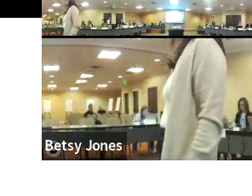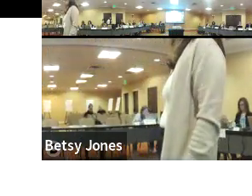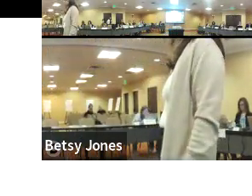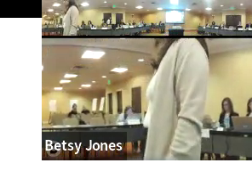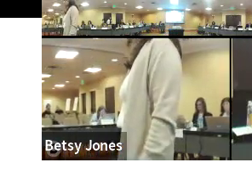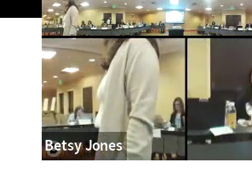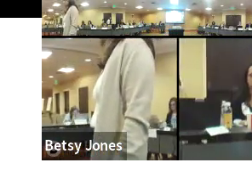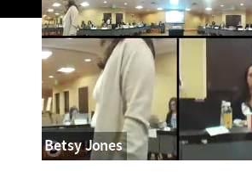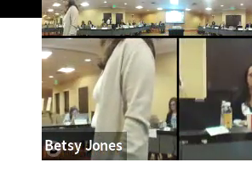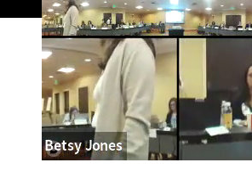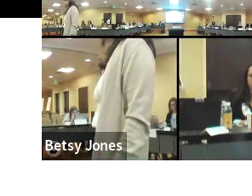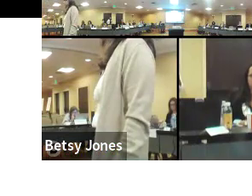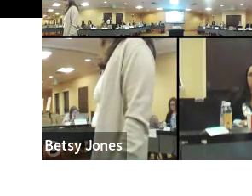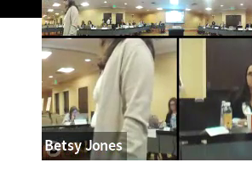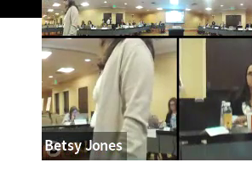prevention upstream,